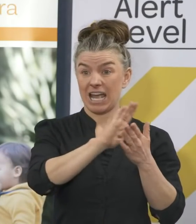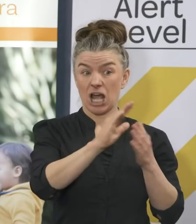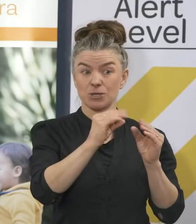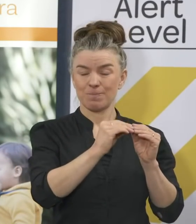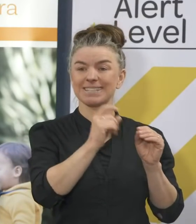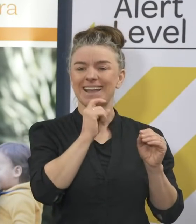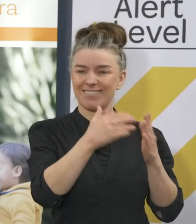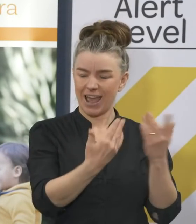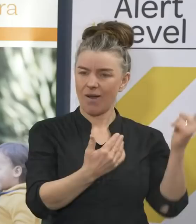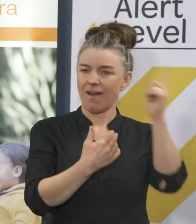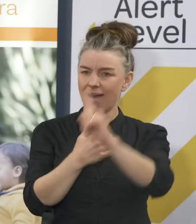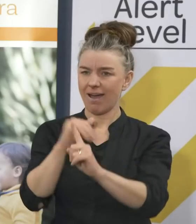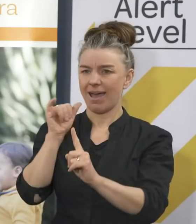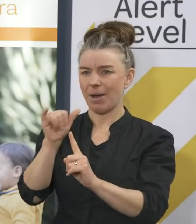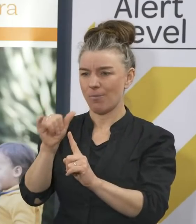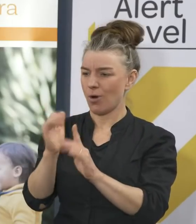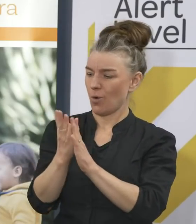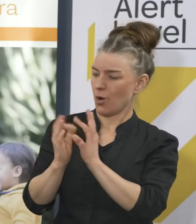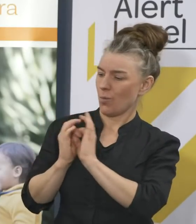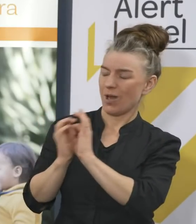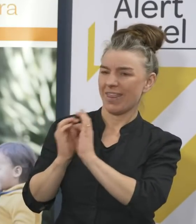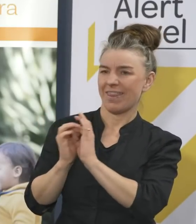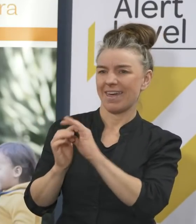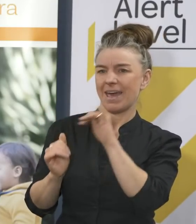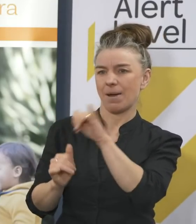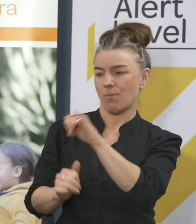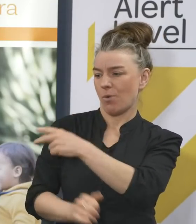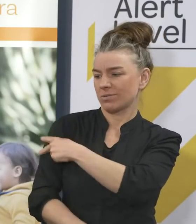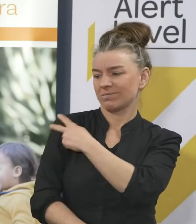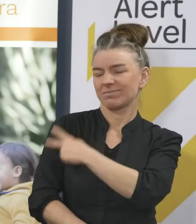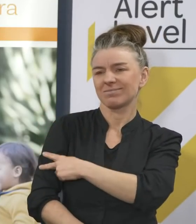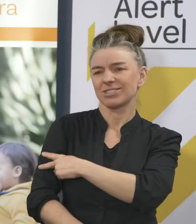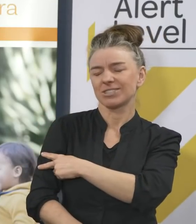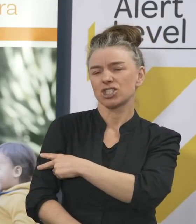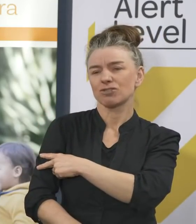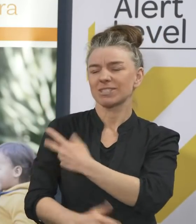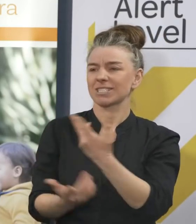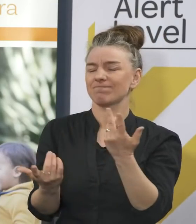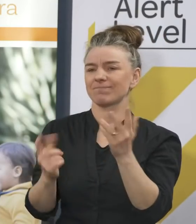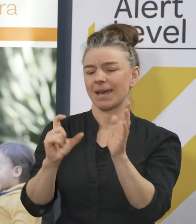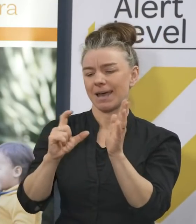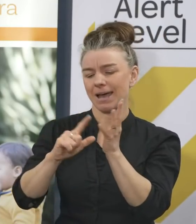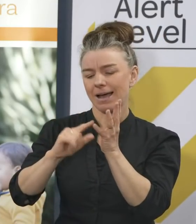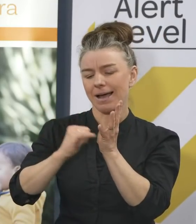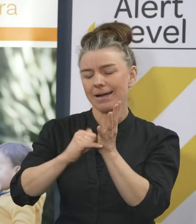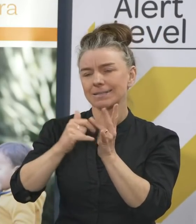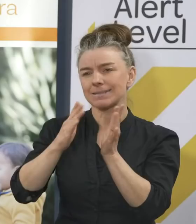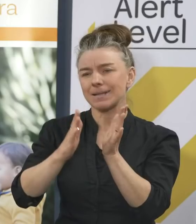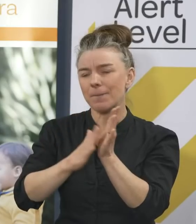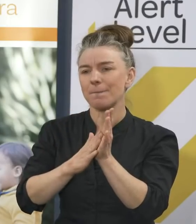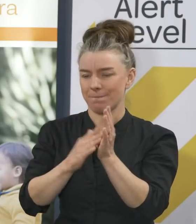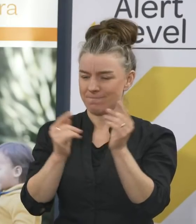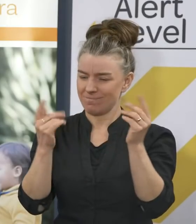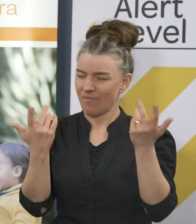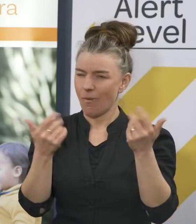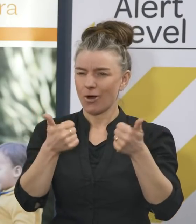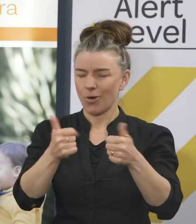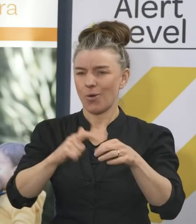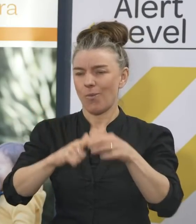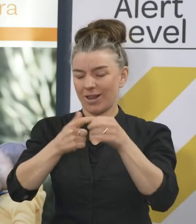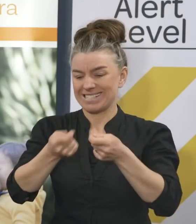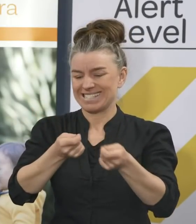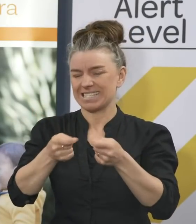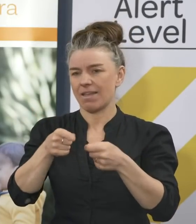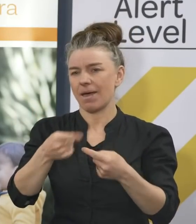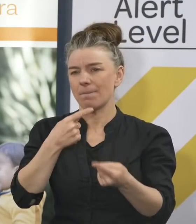at the airport, and we are working with customs and aviation security to be able to get a data feed of the people